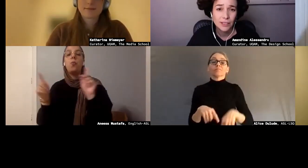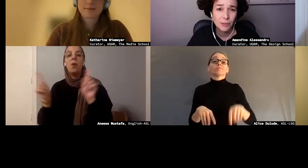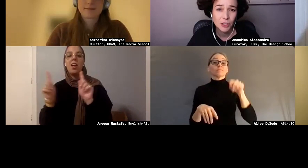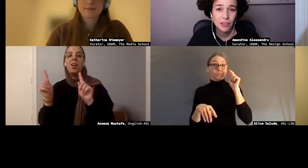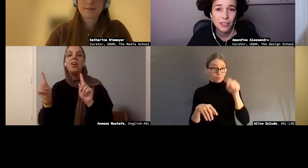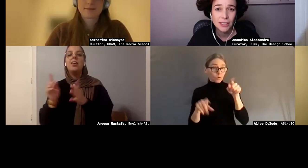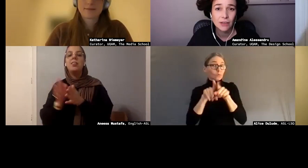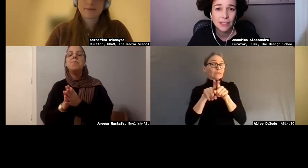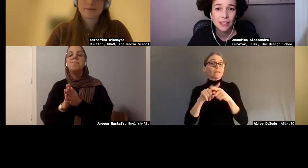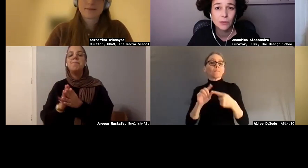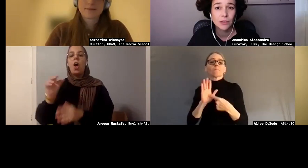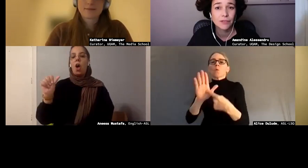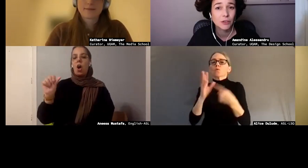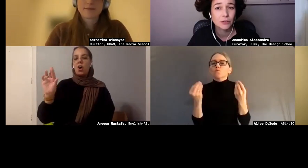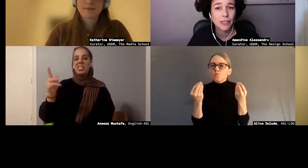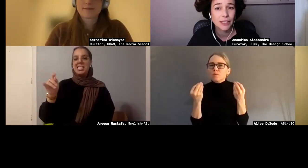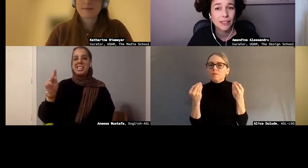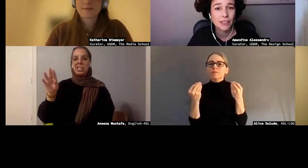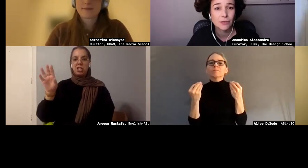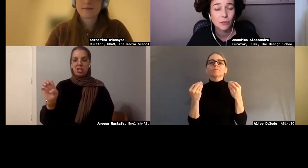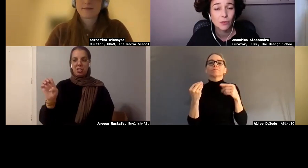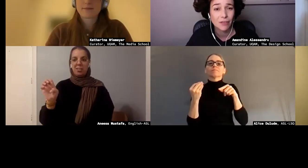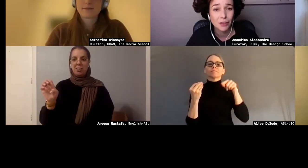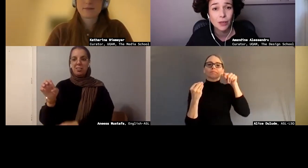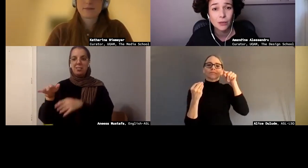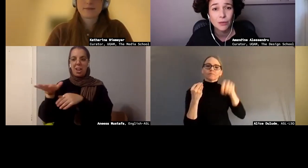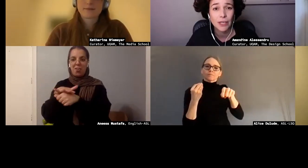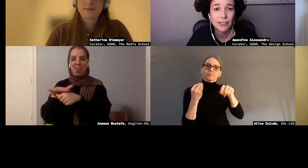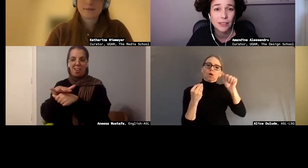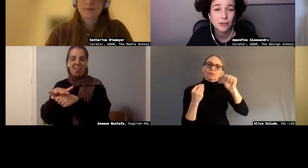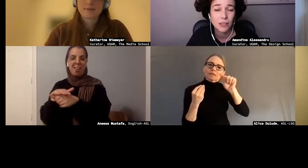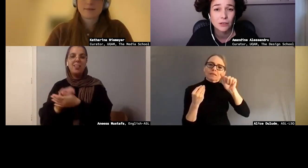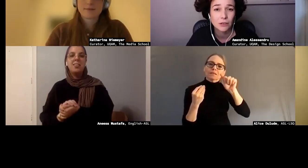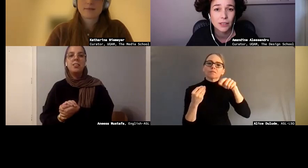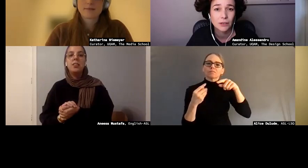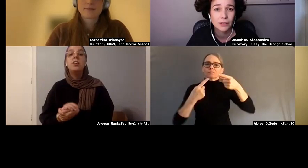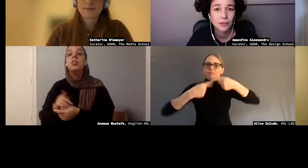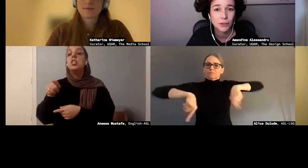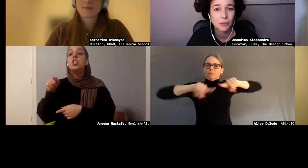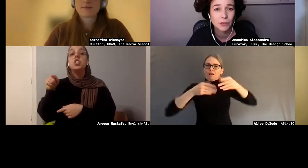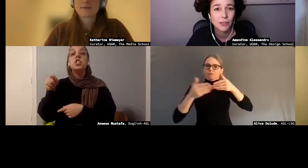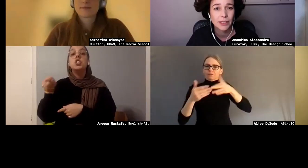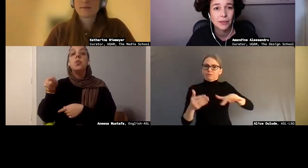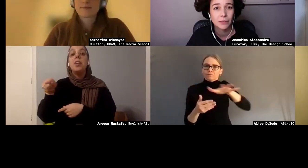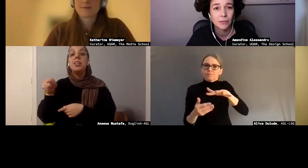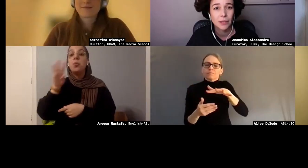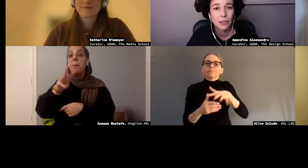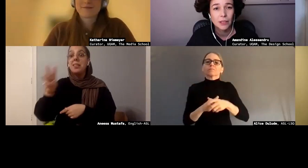The exhibition is now accessible in virtual reality from wherever you are with a headset on